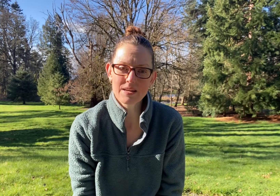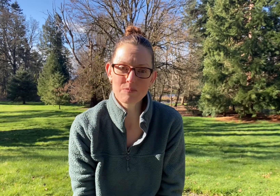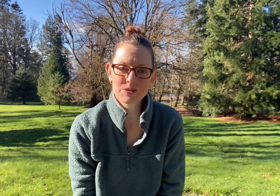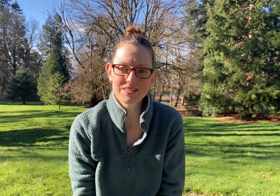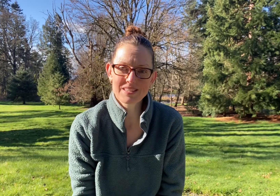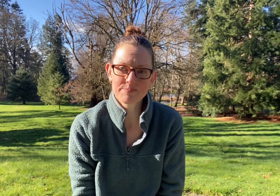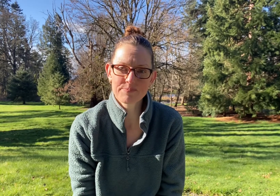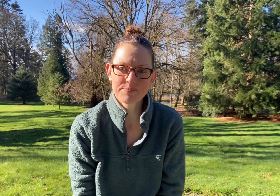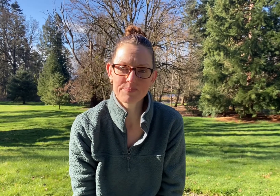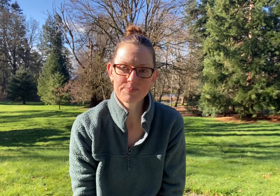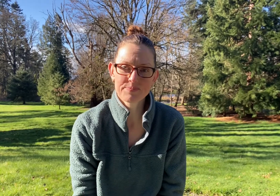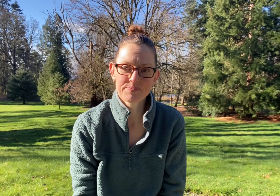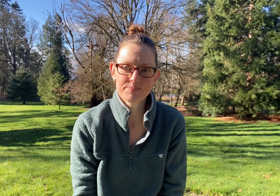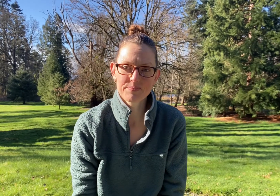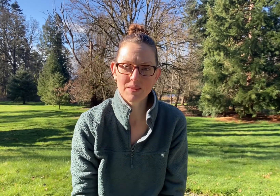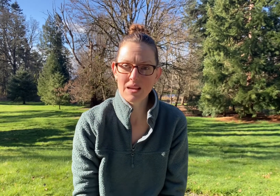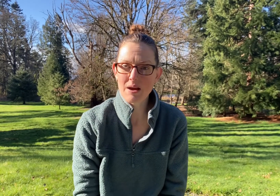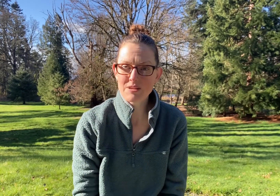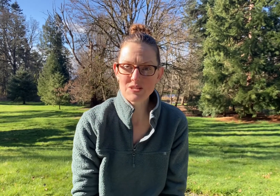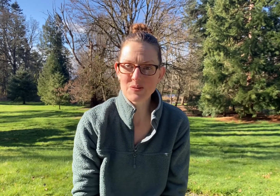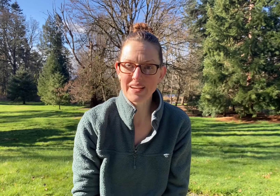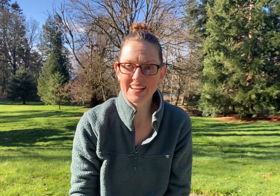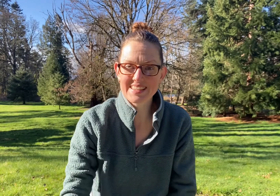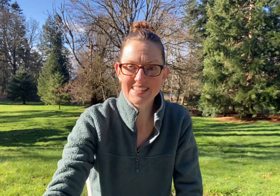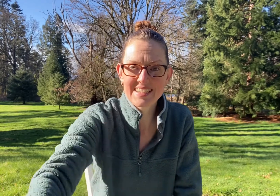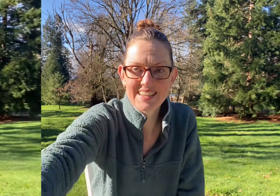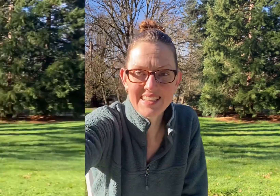animals. Come and join us.